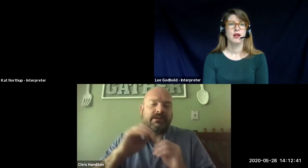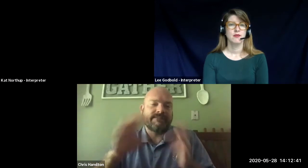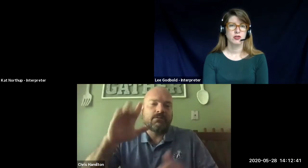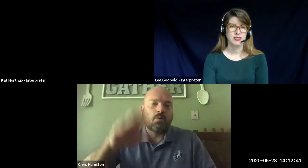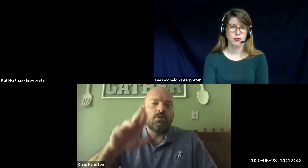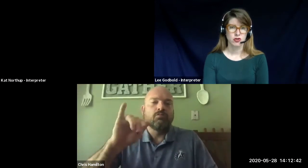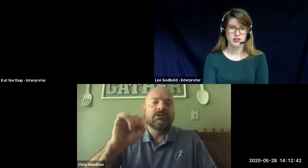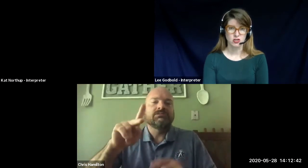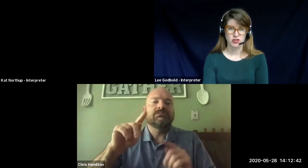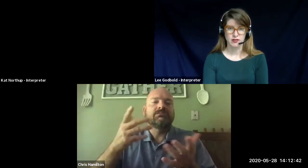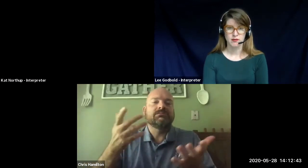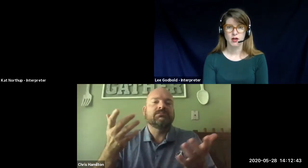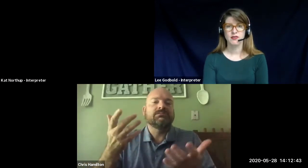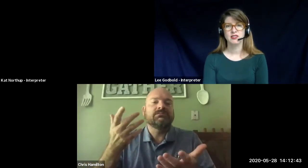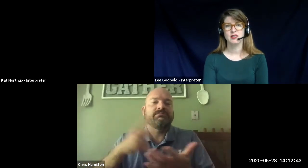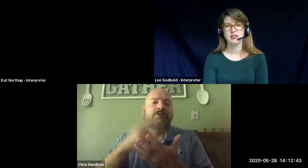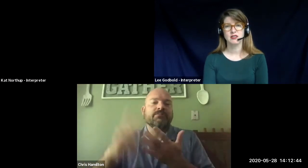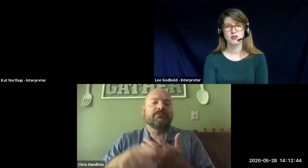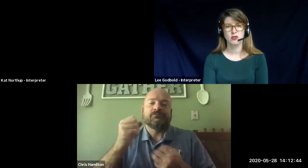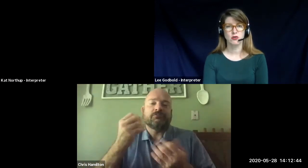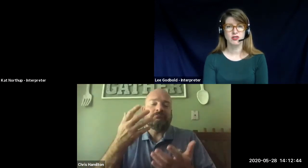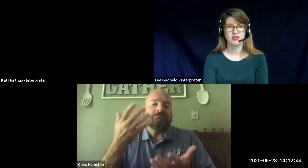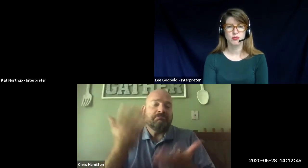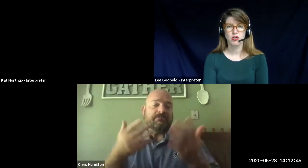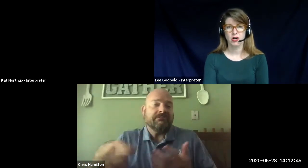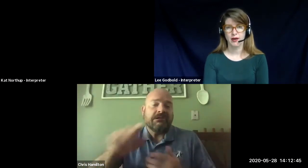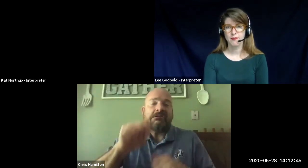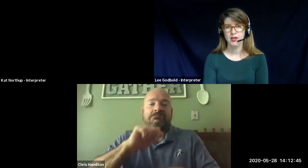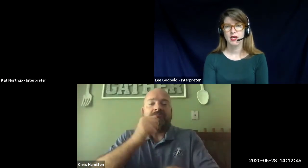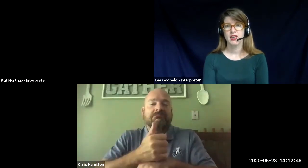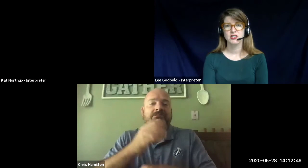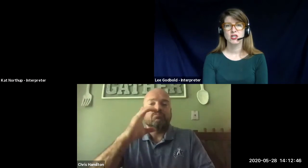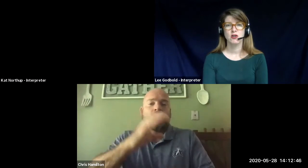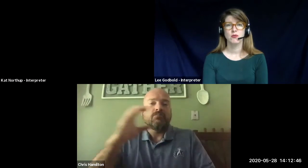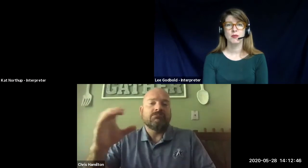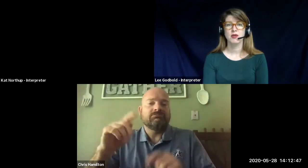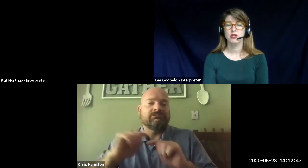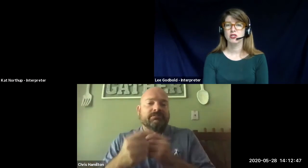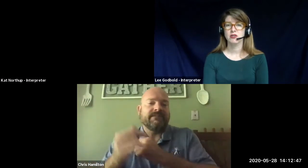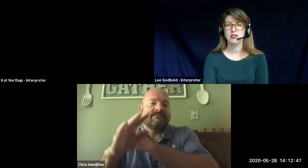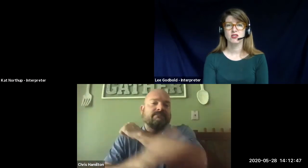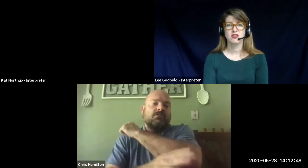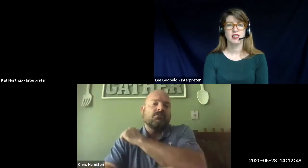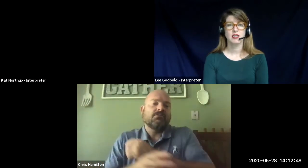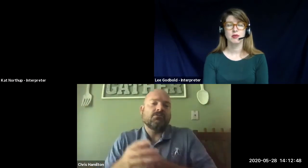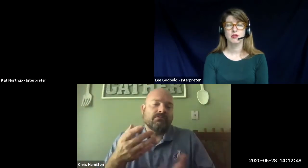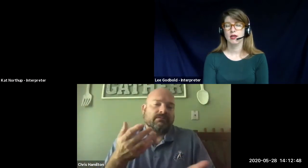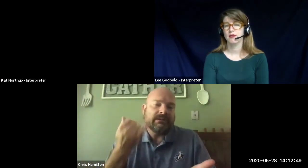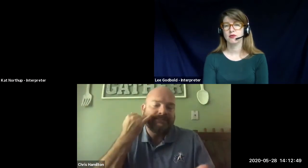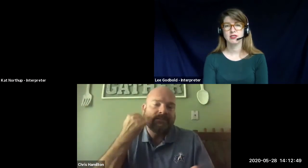for example, cross country. Obviously, that's considered a low risk program. And so maybe we should consider setting up, for